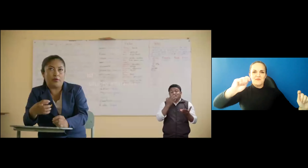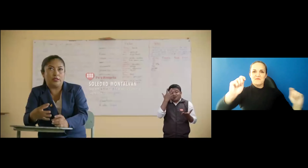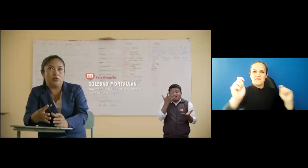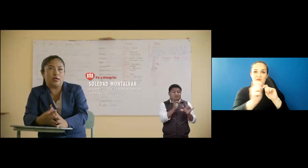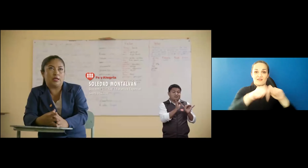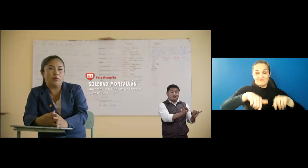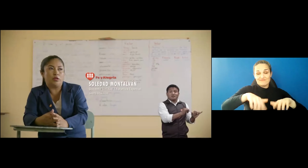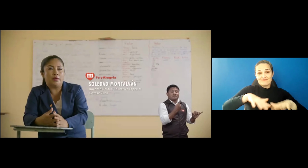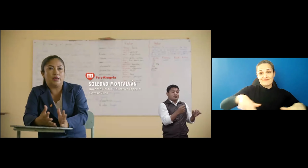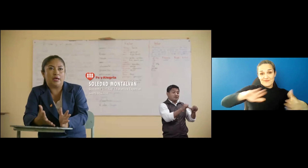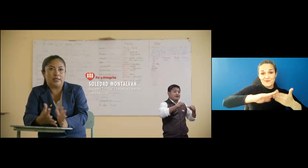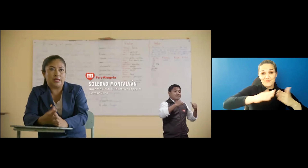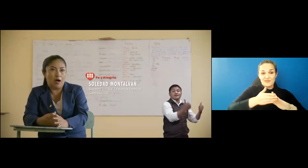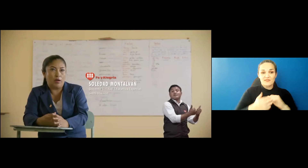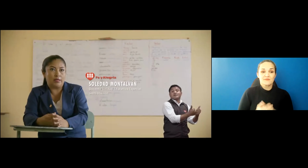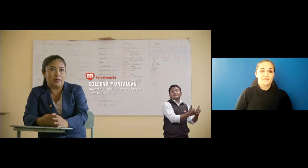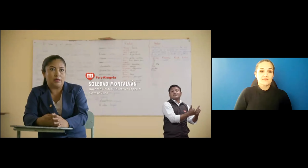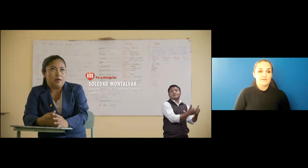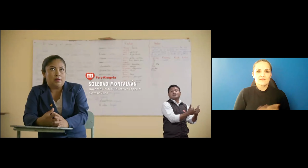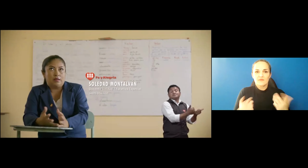about a social revolution in this community.